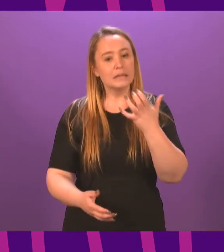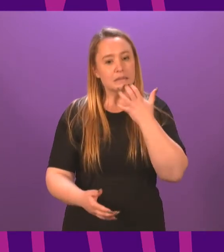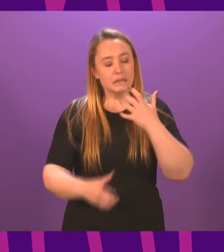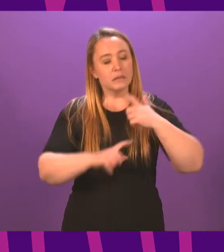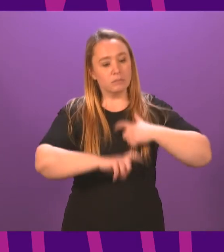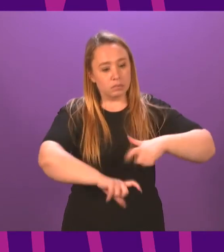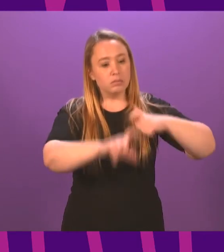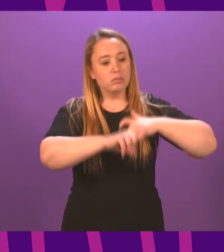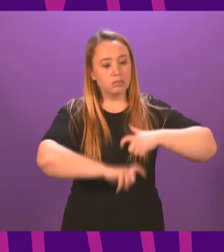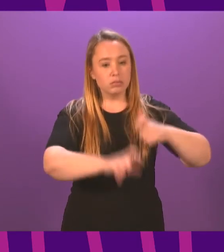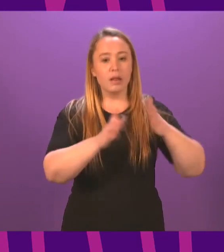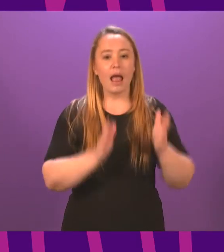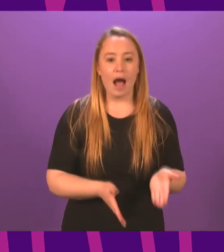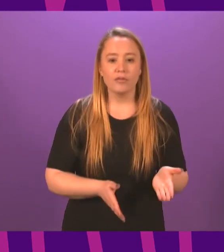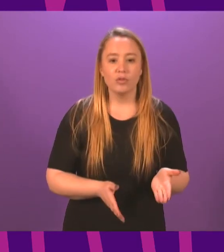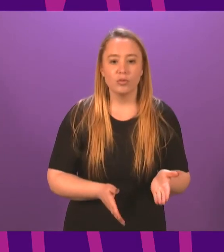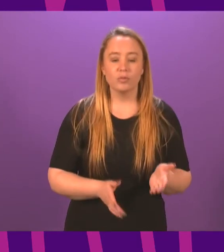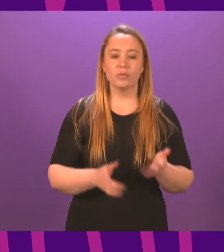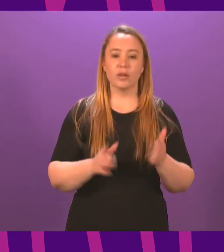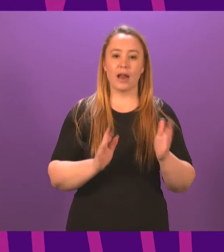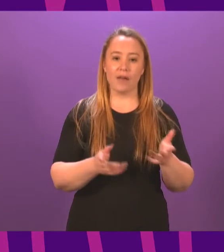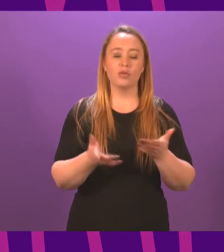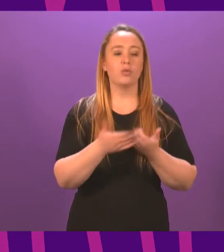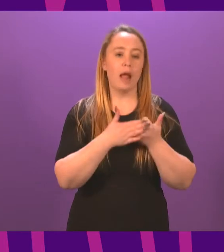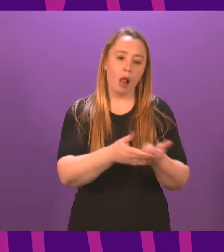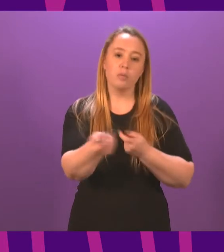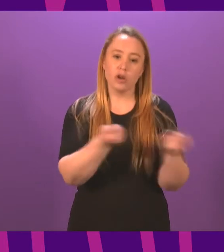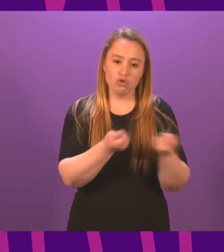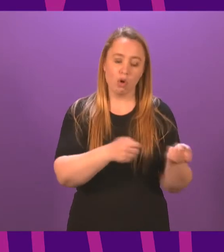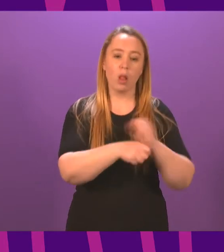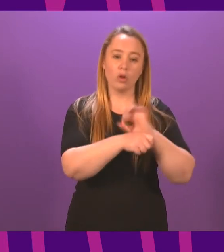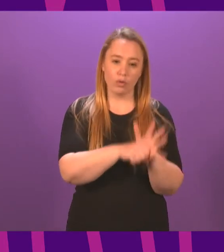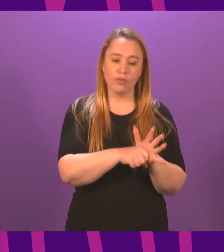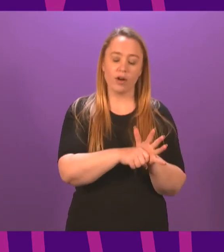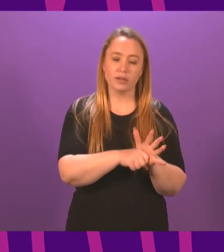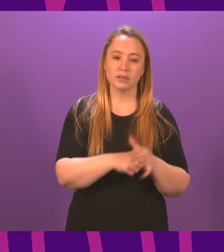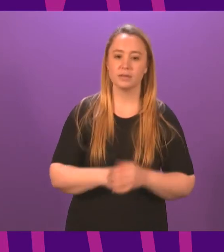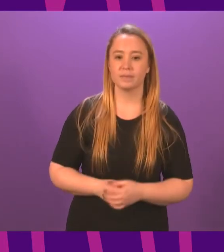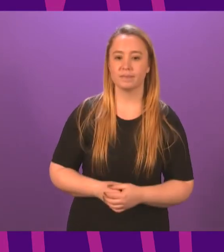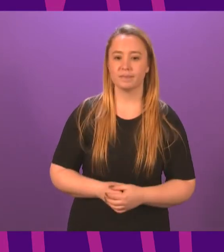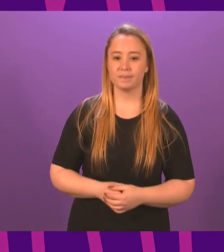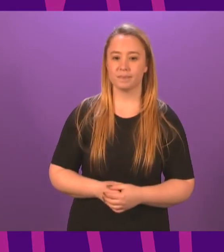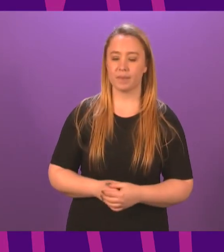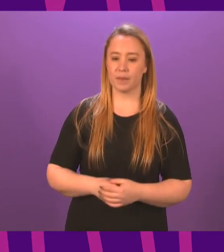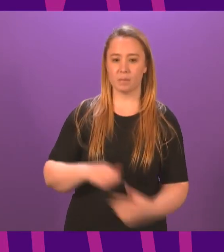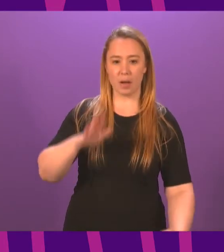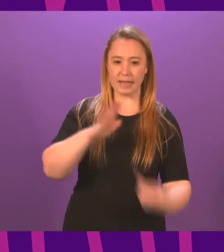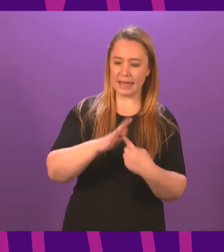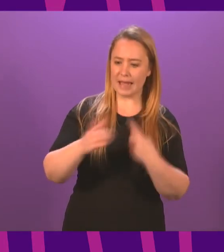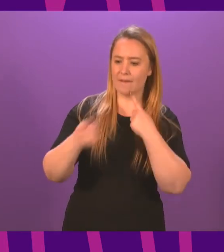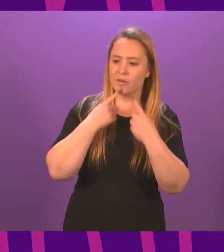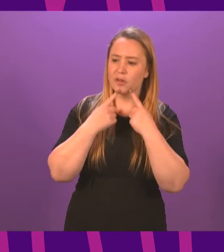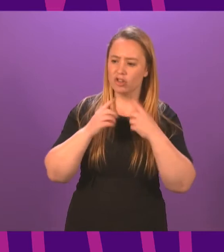play our part in helping to control the virus. But I still have some concerns about what key information is not